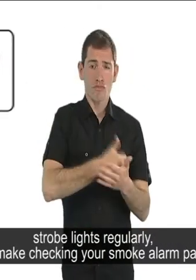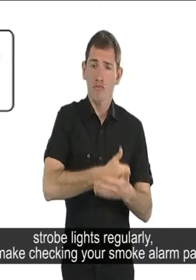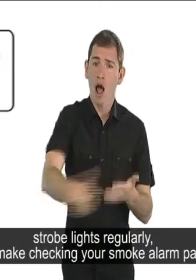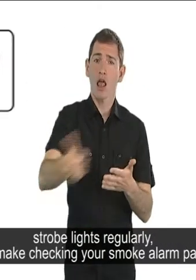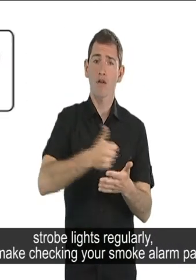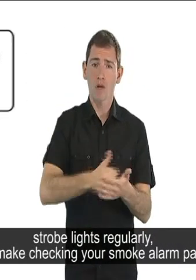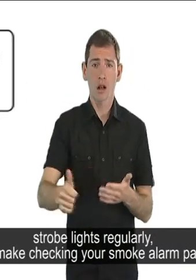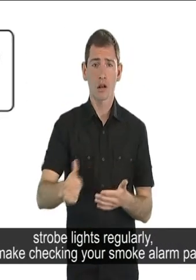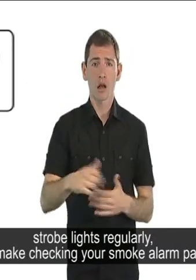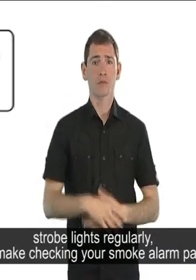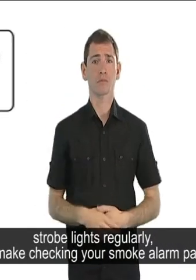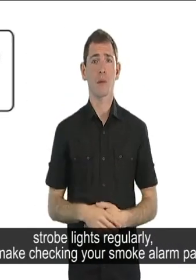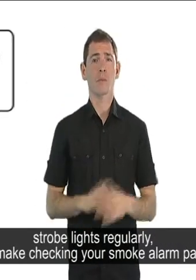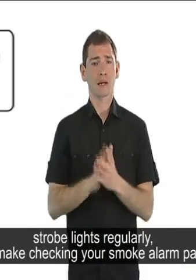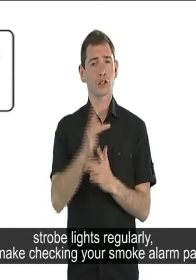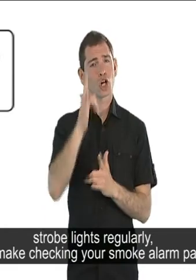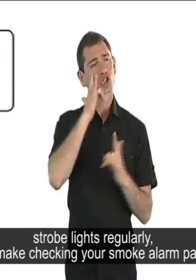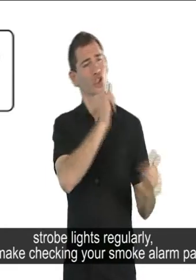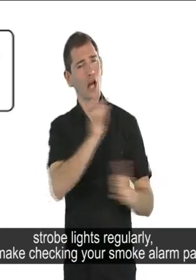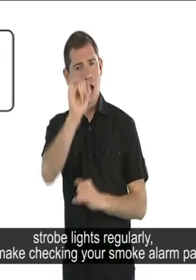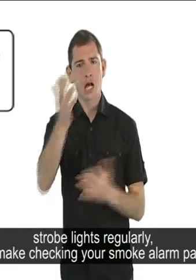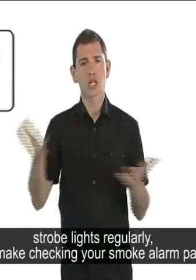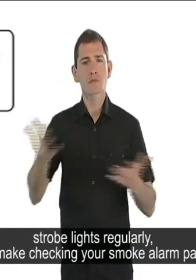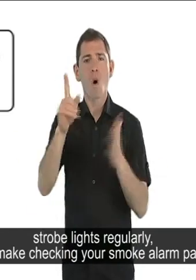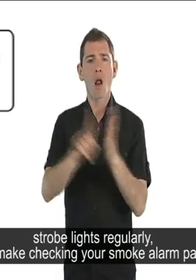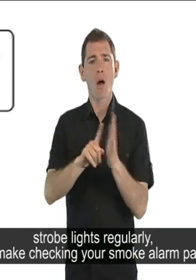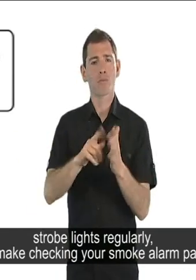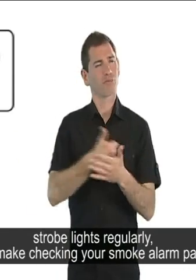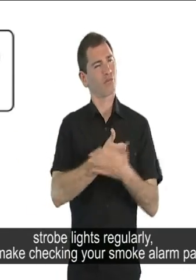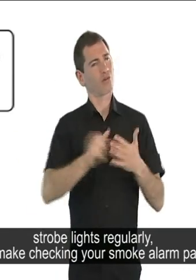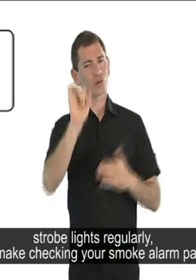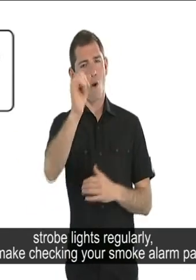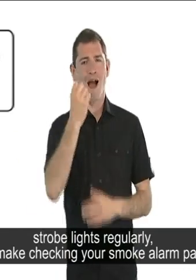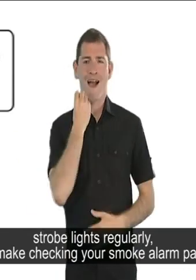make checking your smoke alarm part of your household routine.